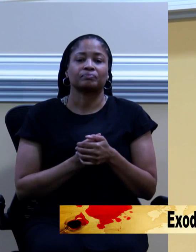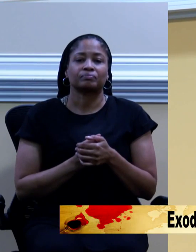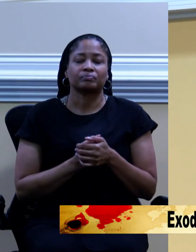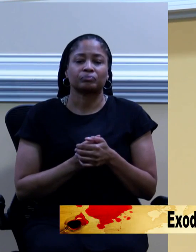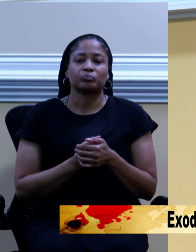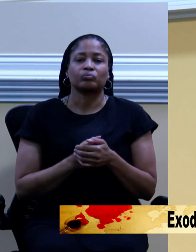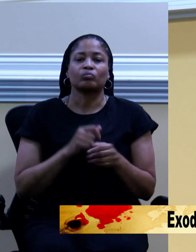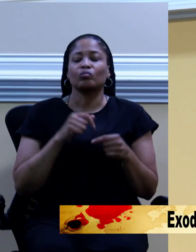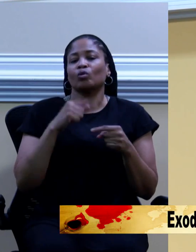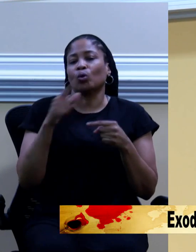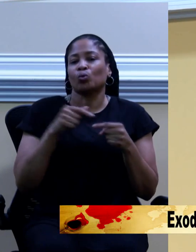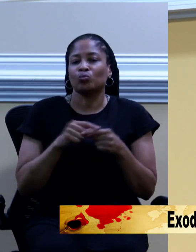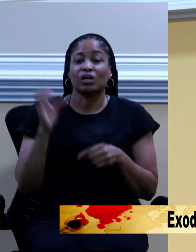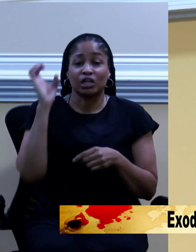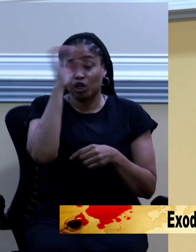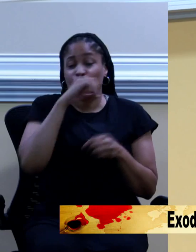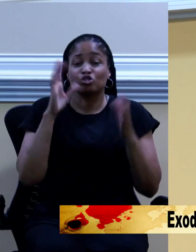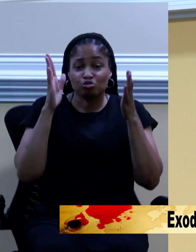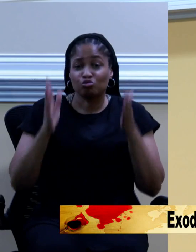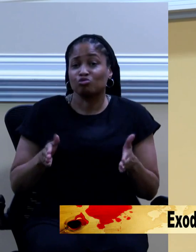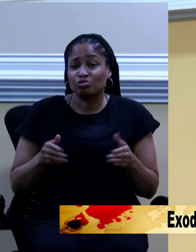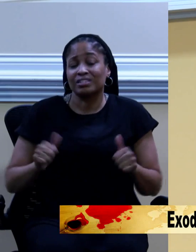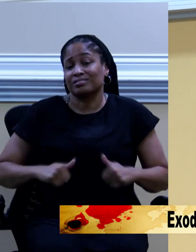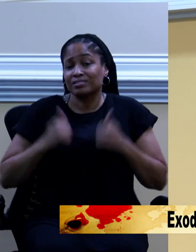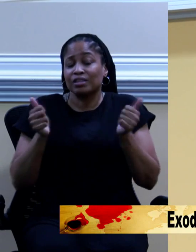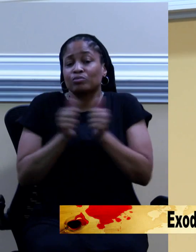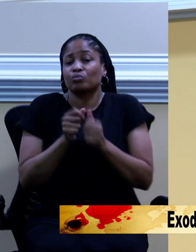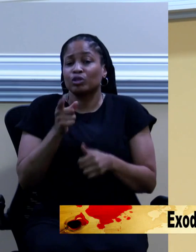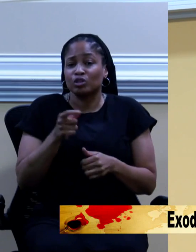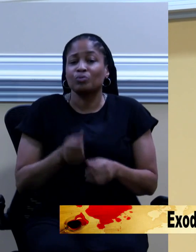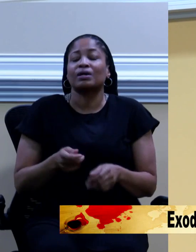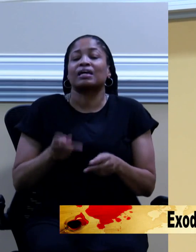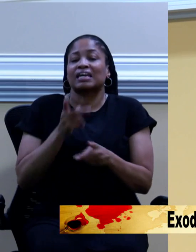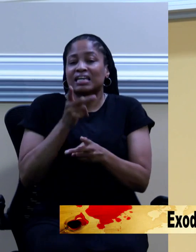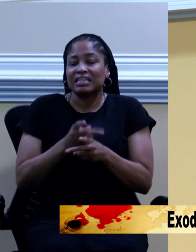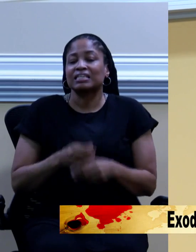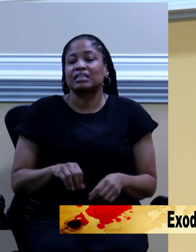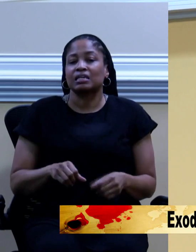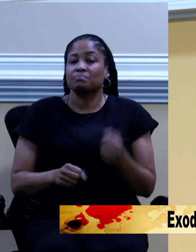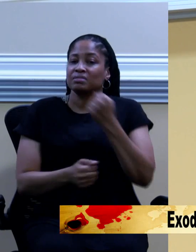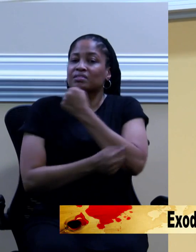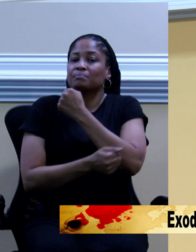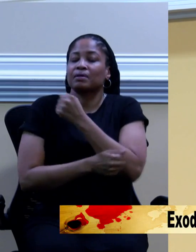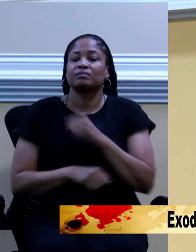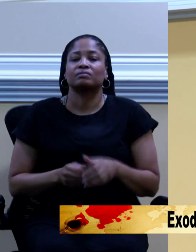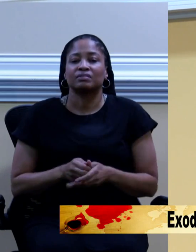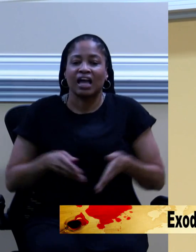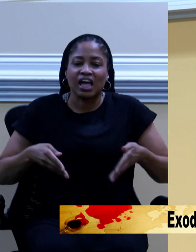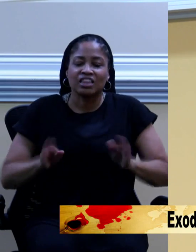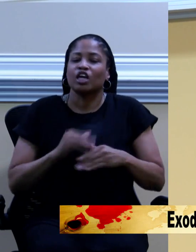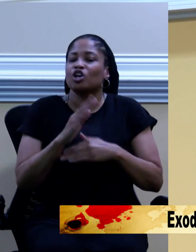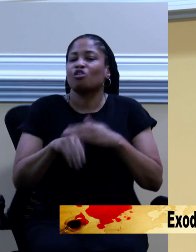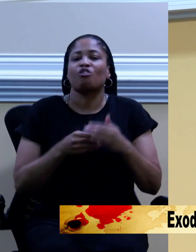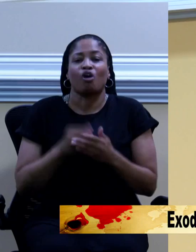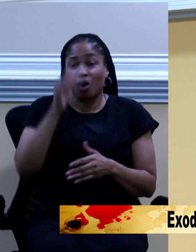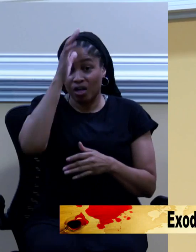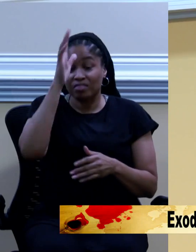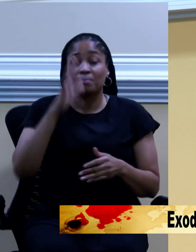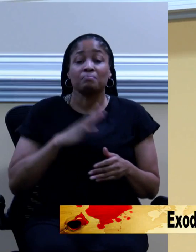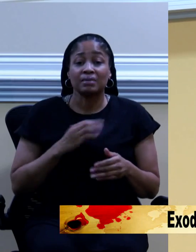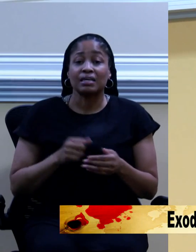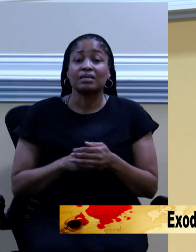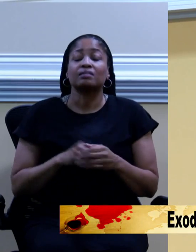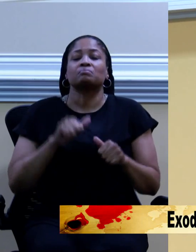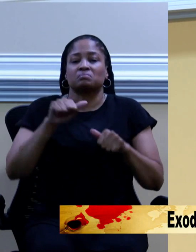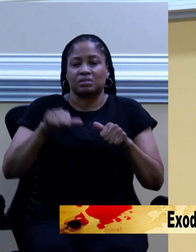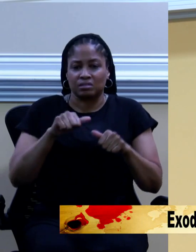sojourn with thee and will keep the Passover to the Lord, let all his males be circumcised, and then let him come near and